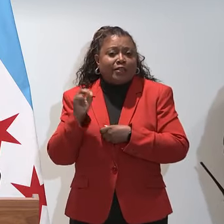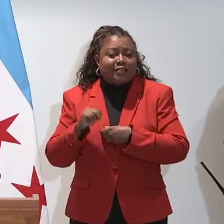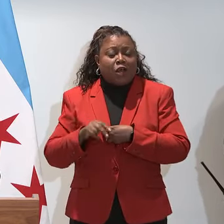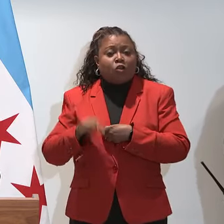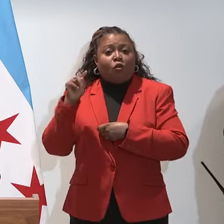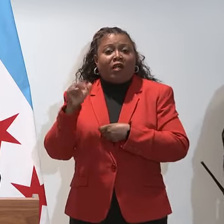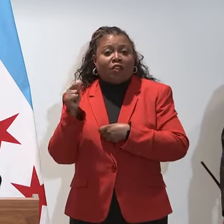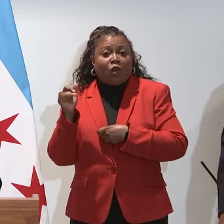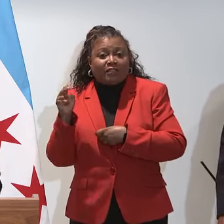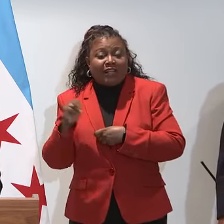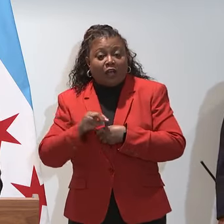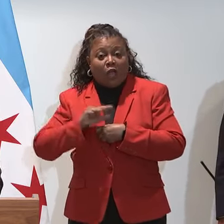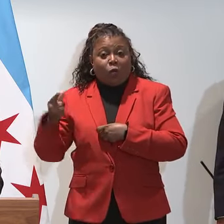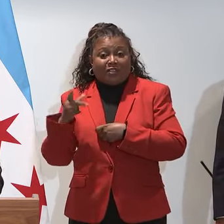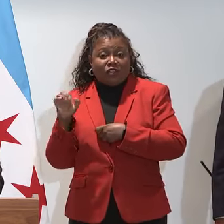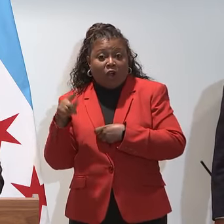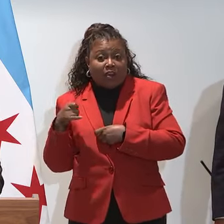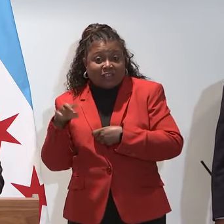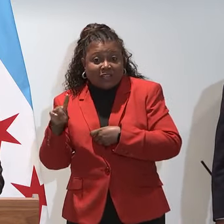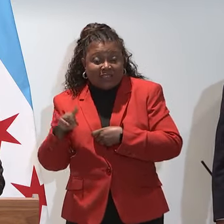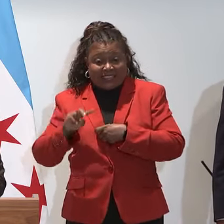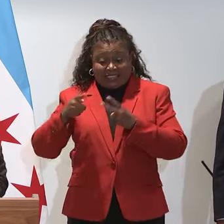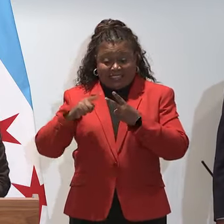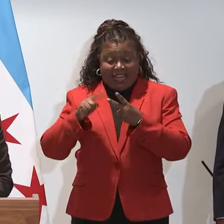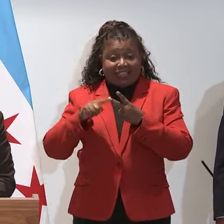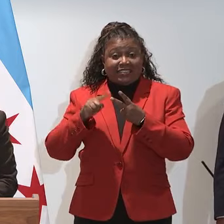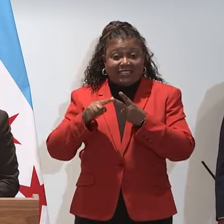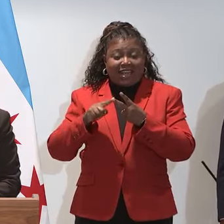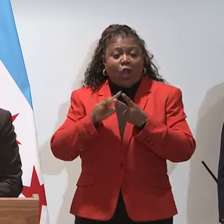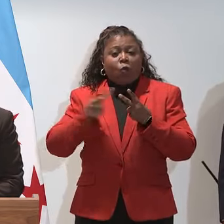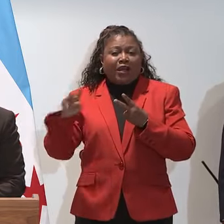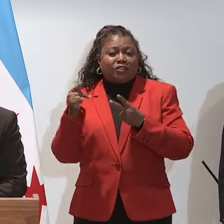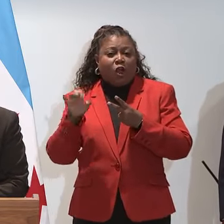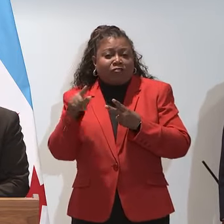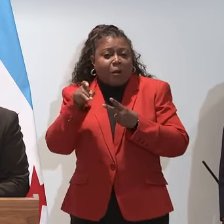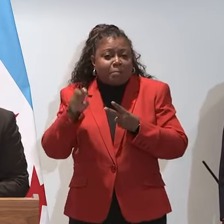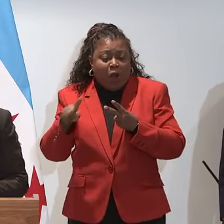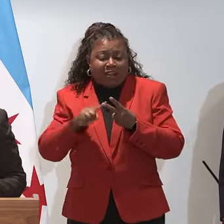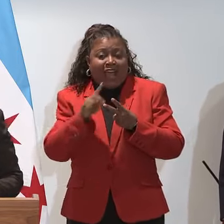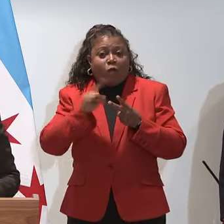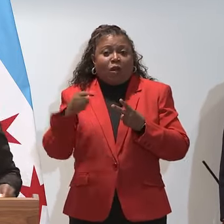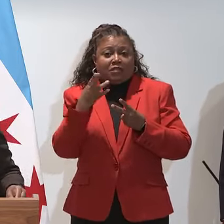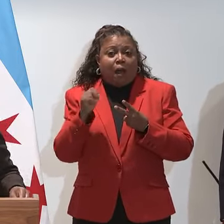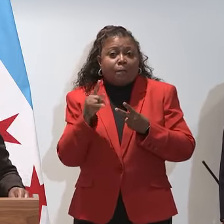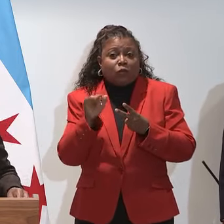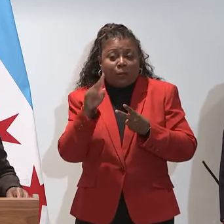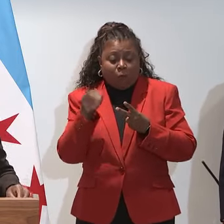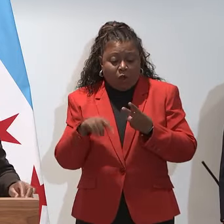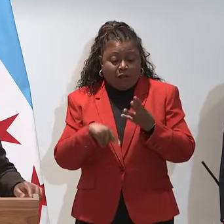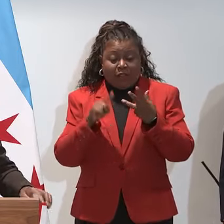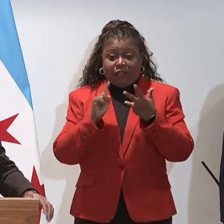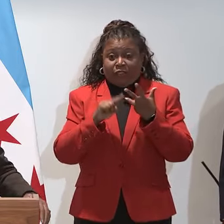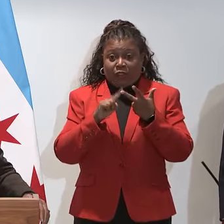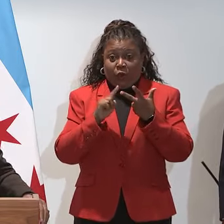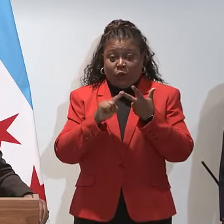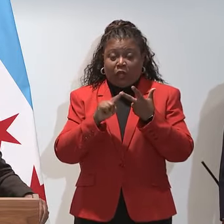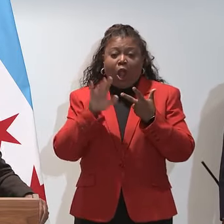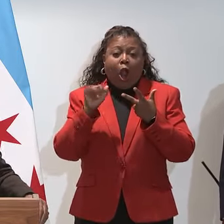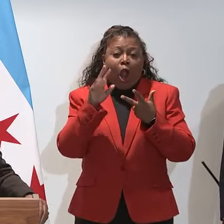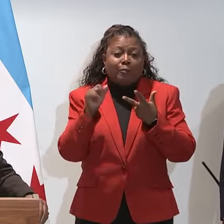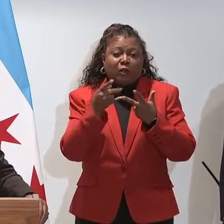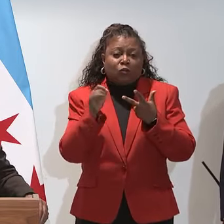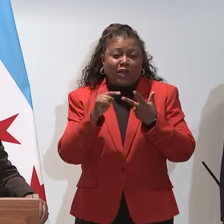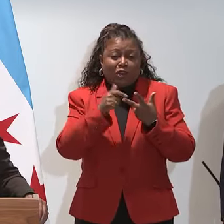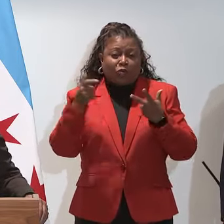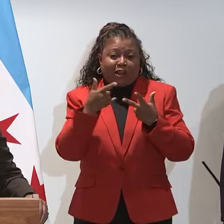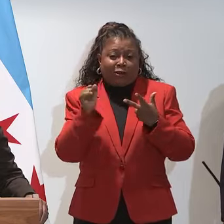North Lawndale, and West Garfield. The second zone is West Garfield Park and West Humboldt Park. The third is Auburn Gresham